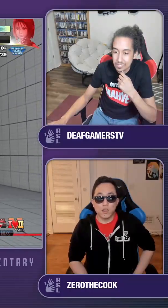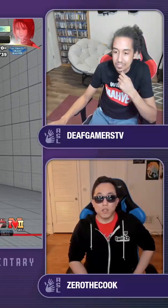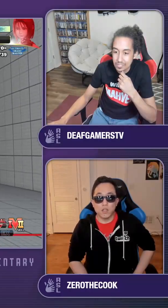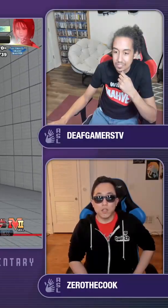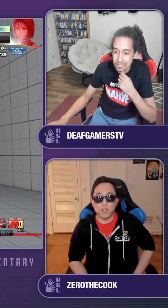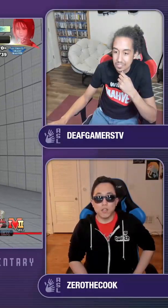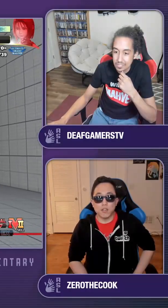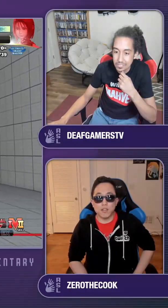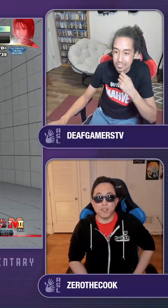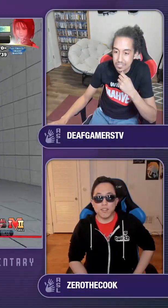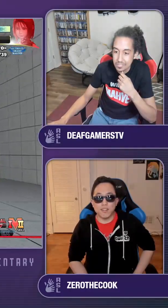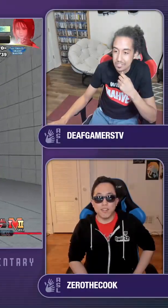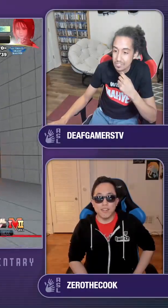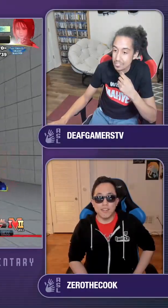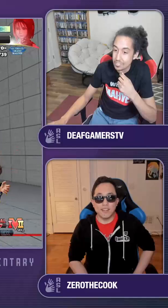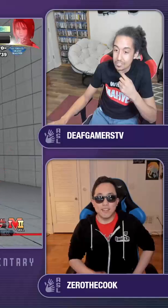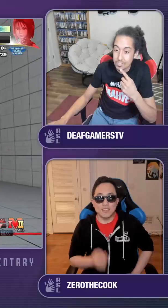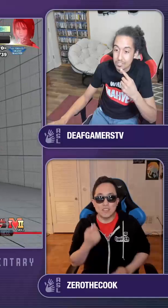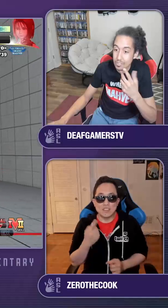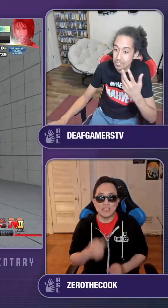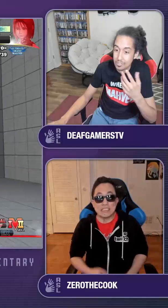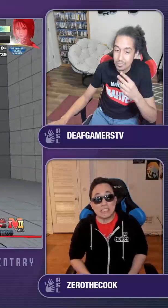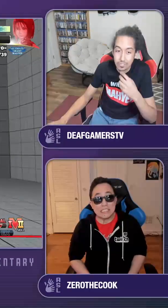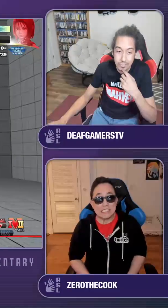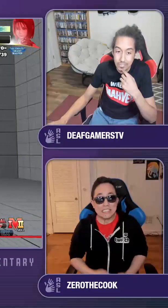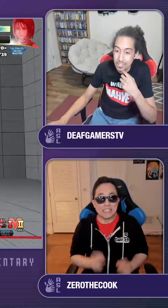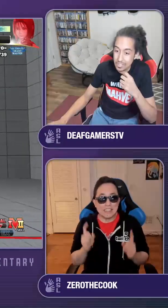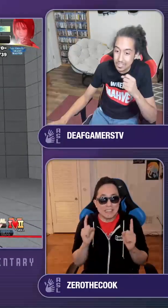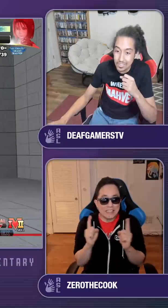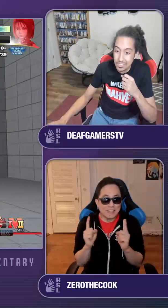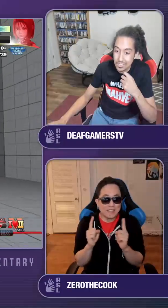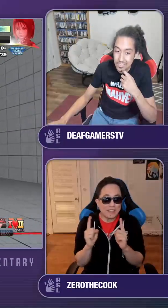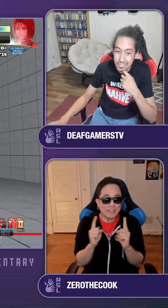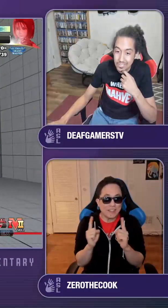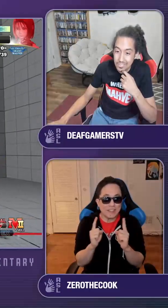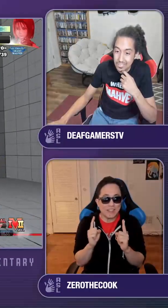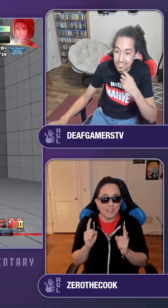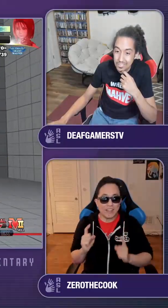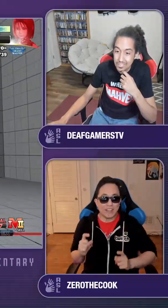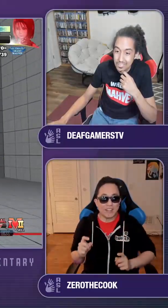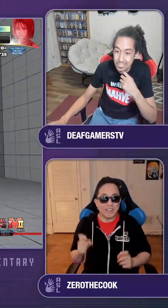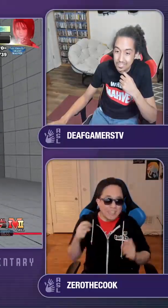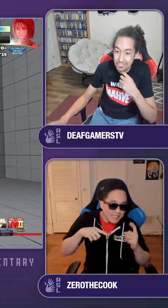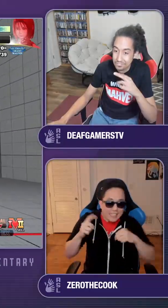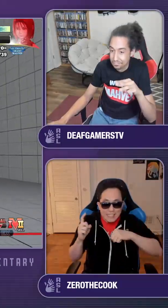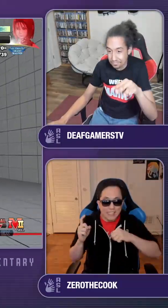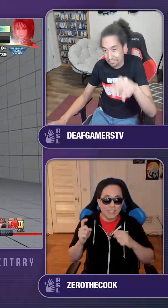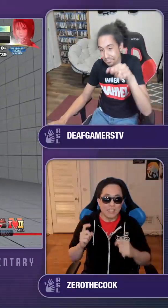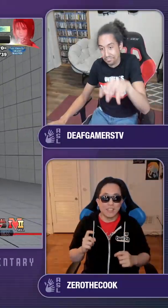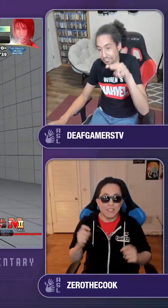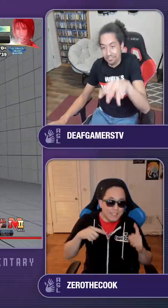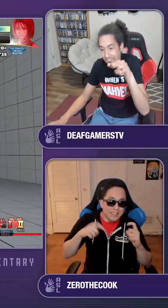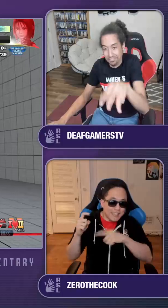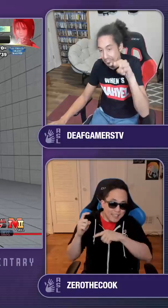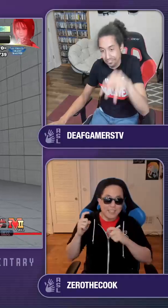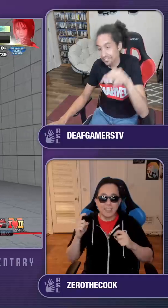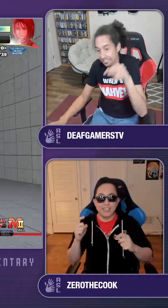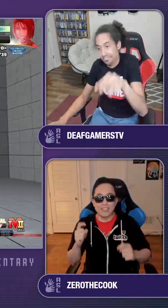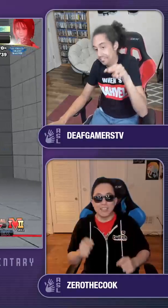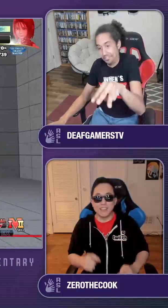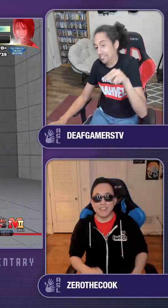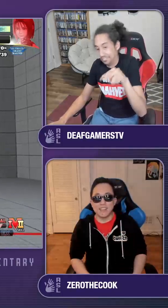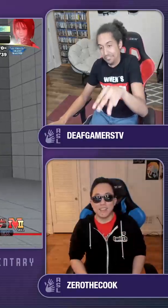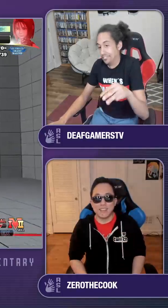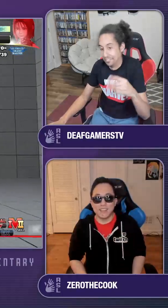bully you into the corner. So Metro M's trying to do it first. Yeah, I think it's so clear. I mean, Momochi even has